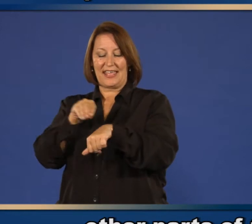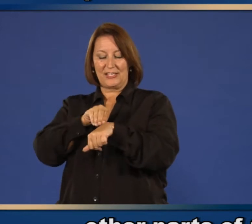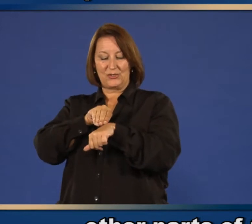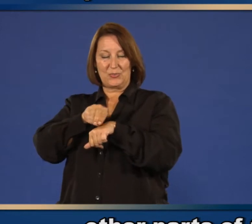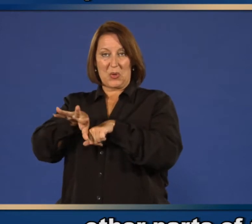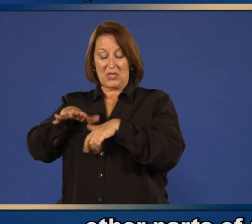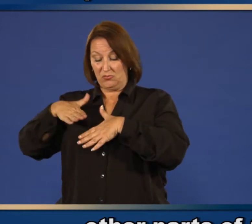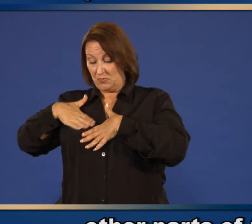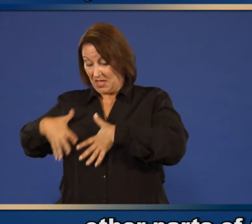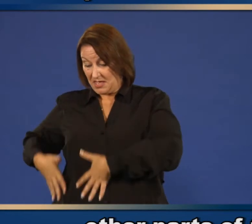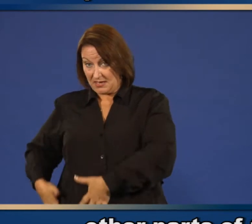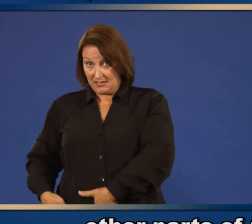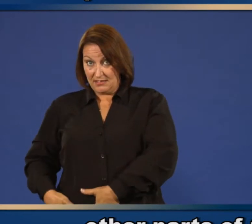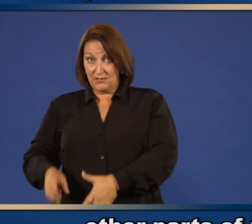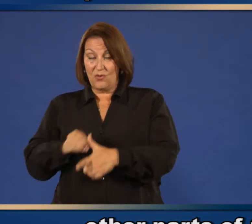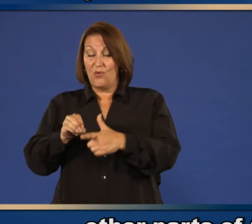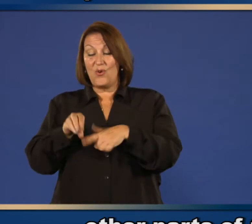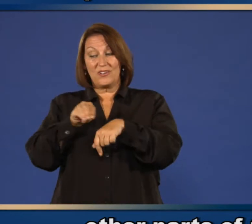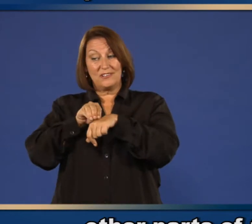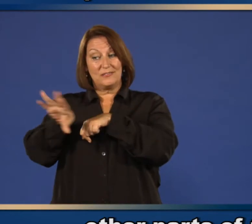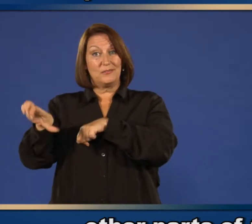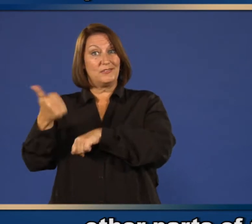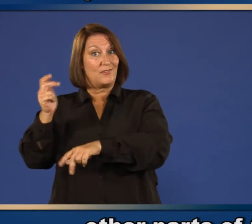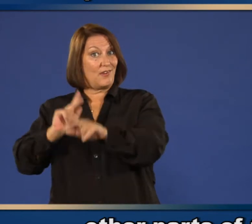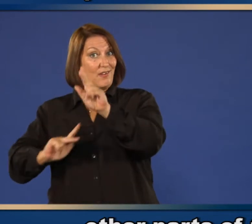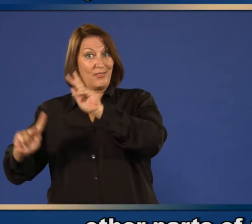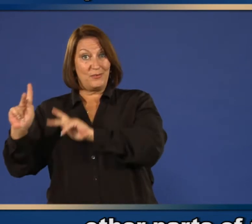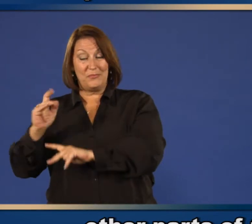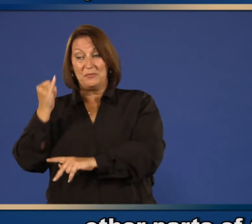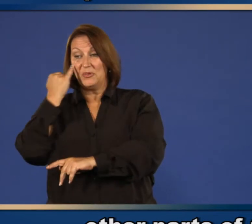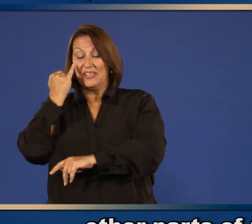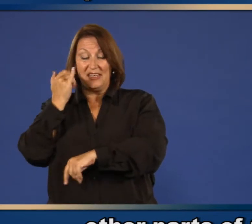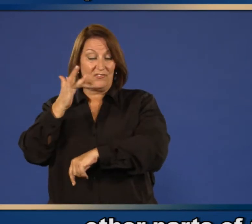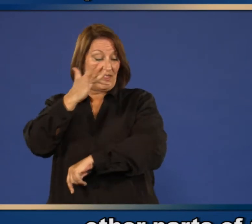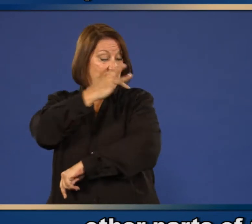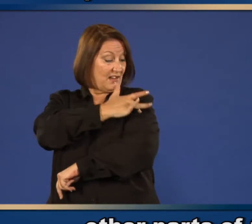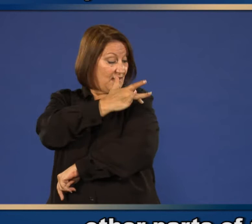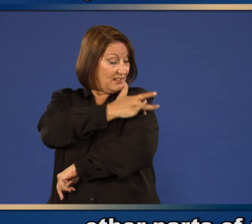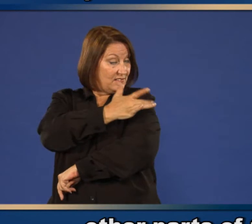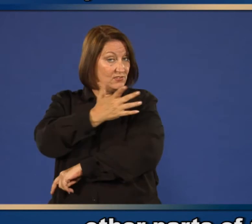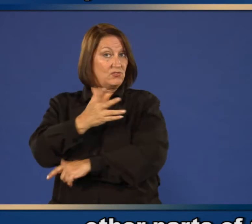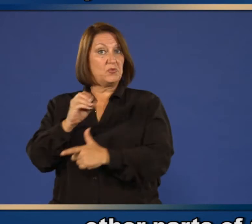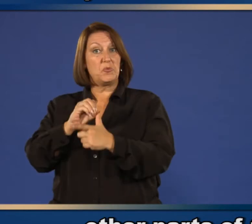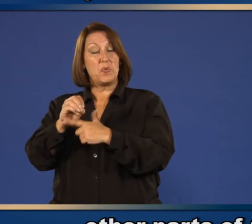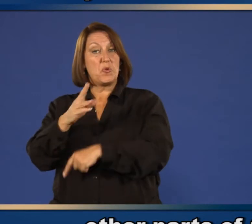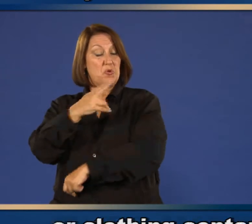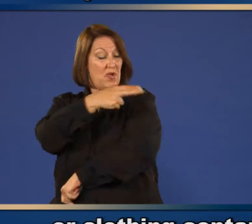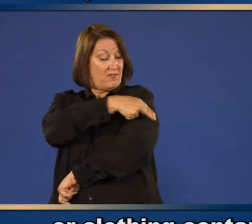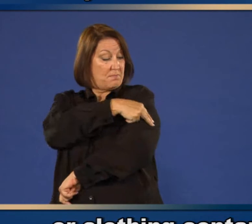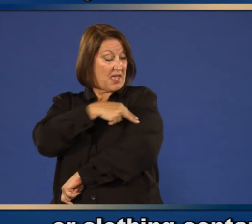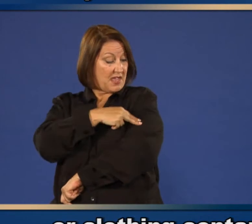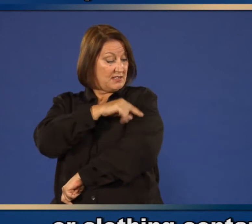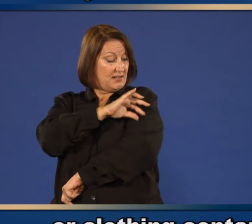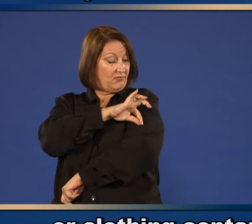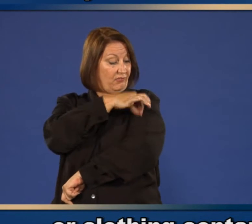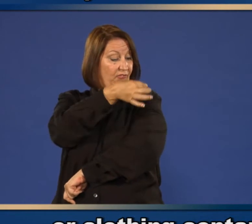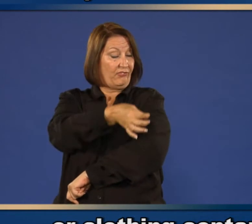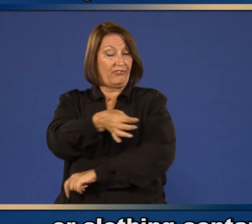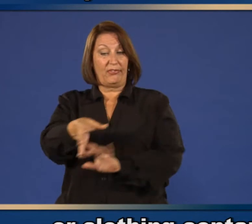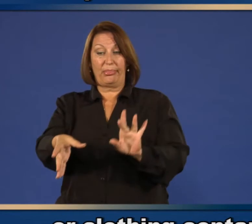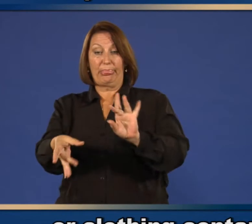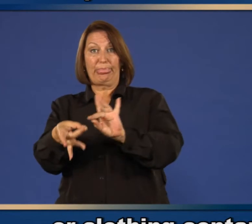through direct contact, touching the vaccination site, or a bandage, or